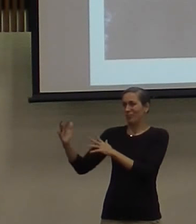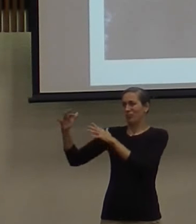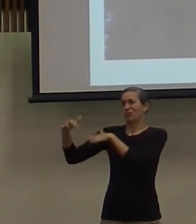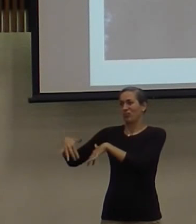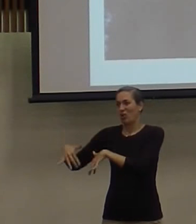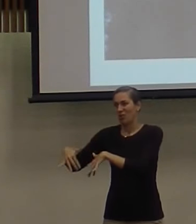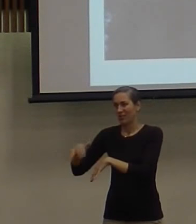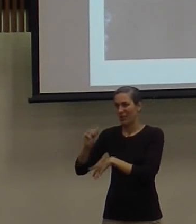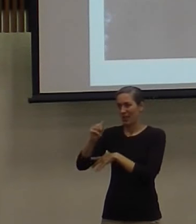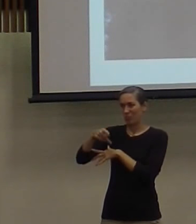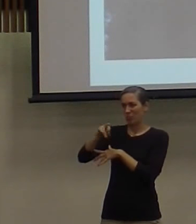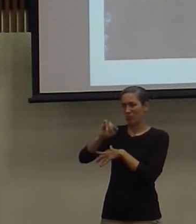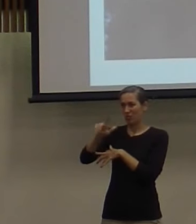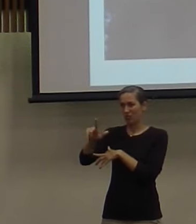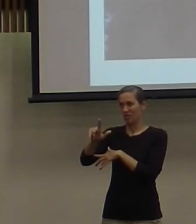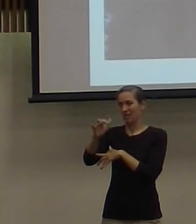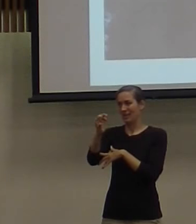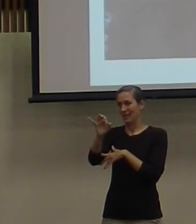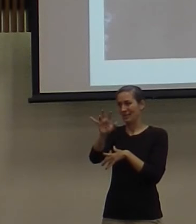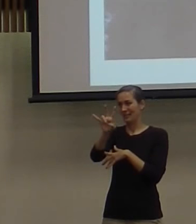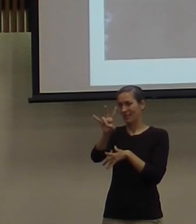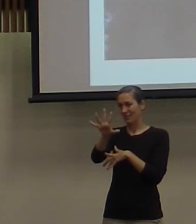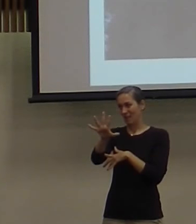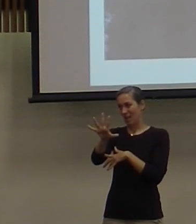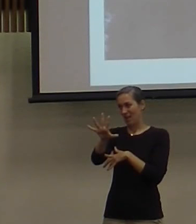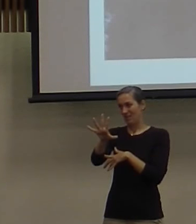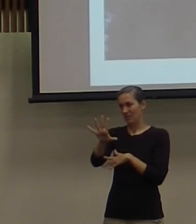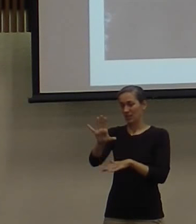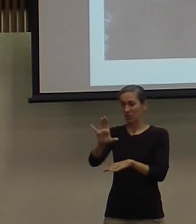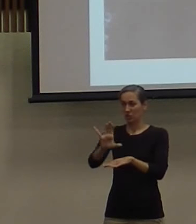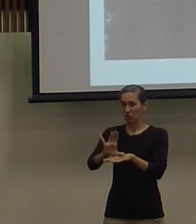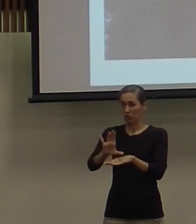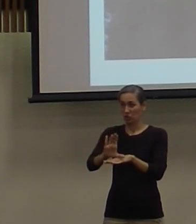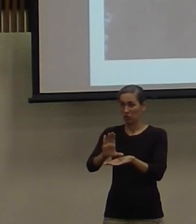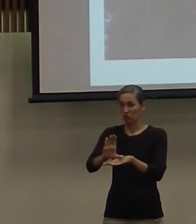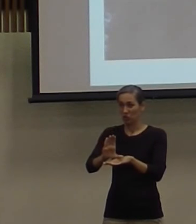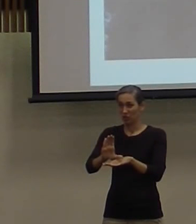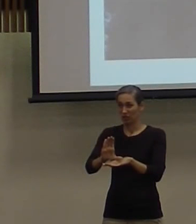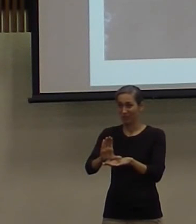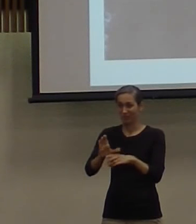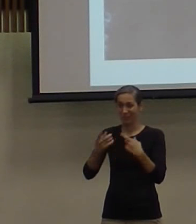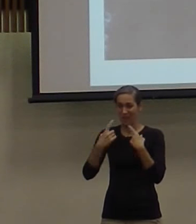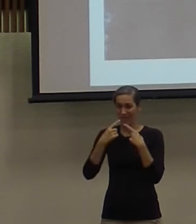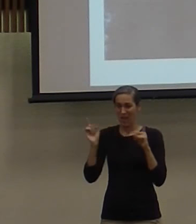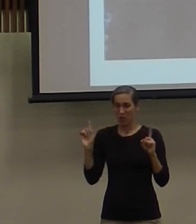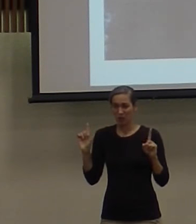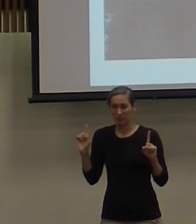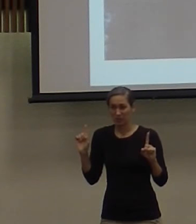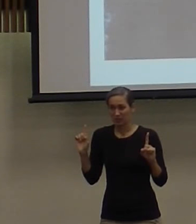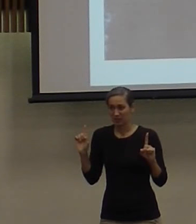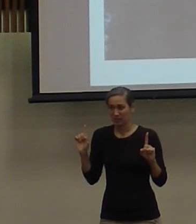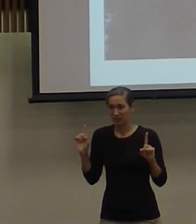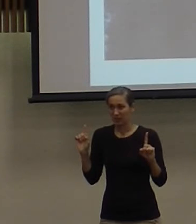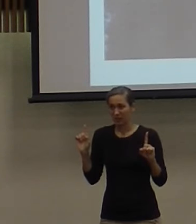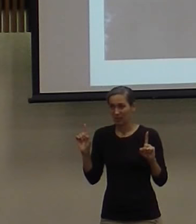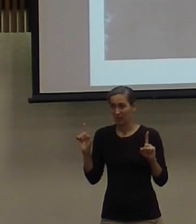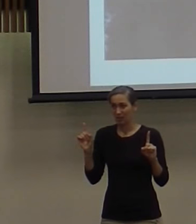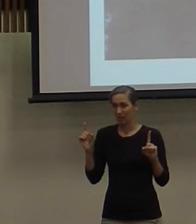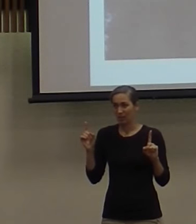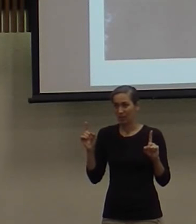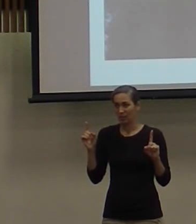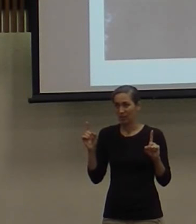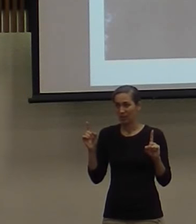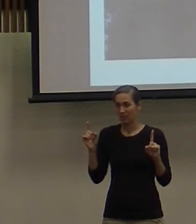1975. So the church was announced that there were two